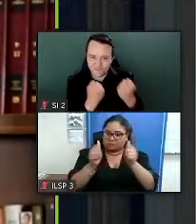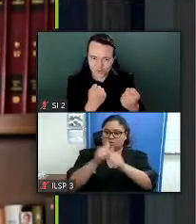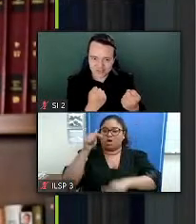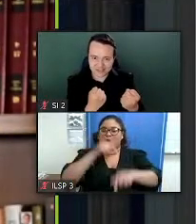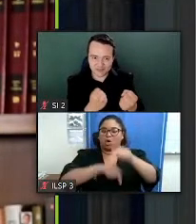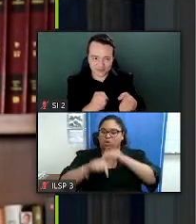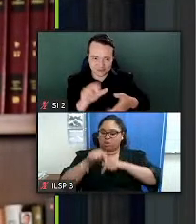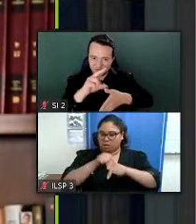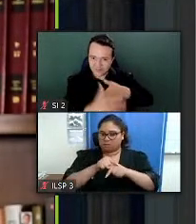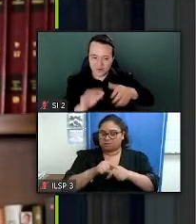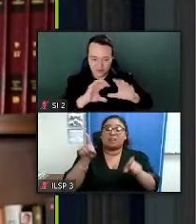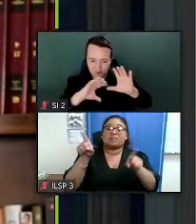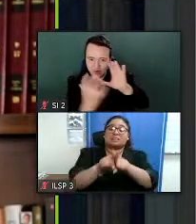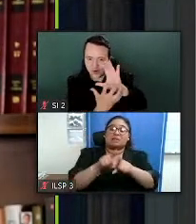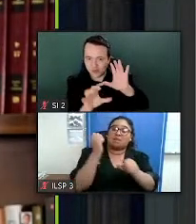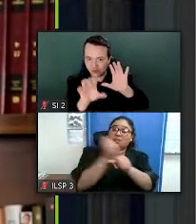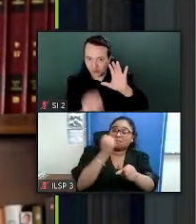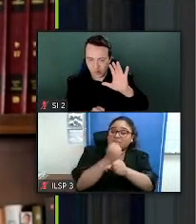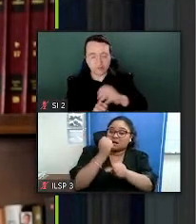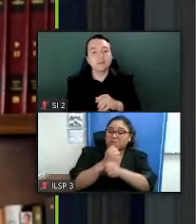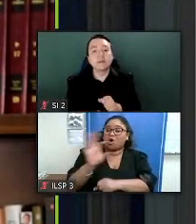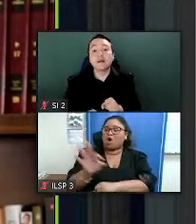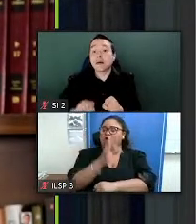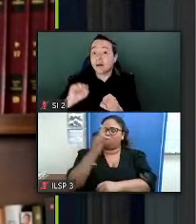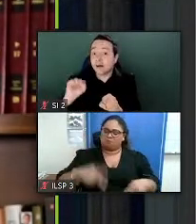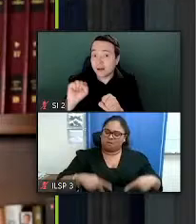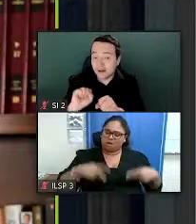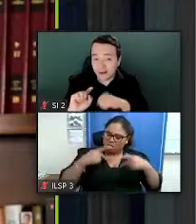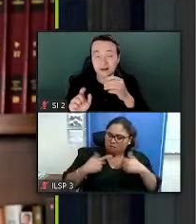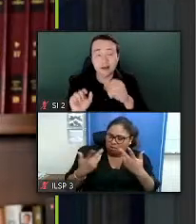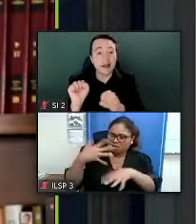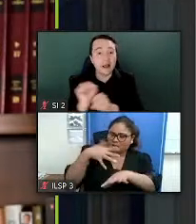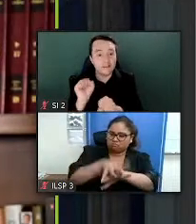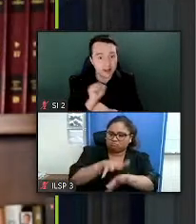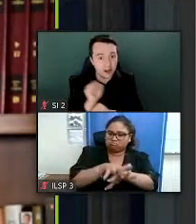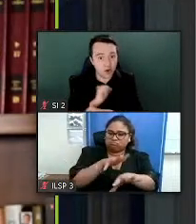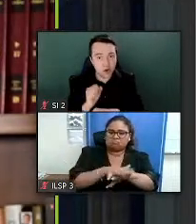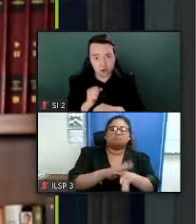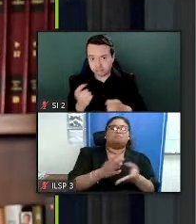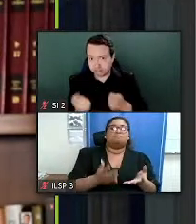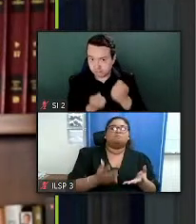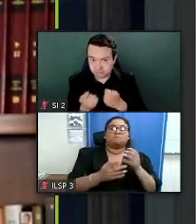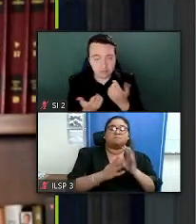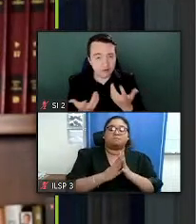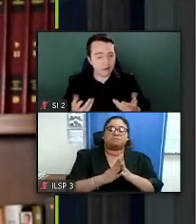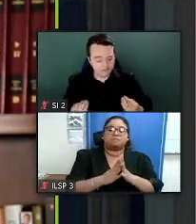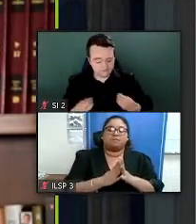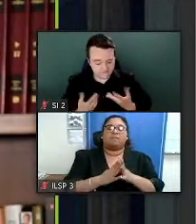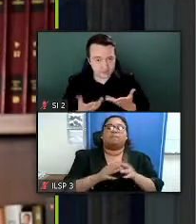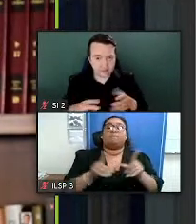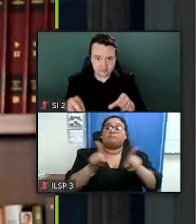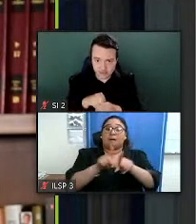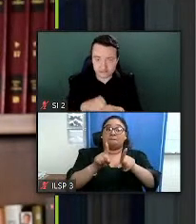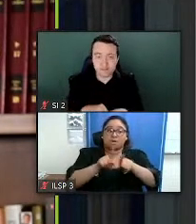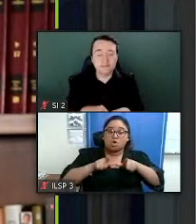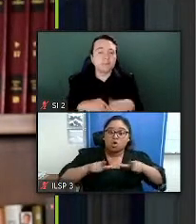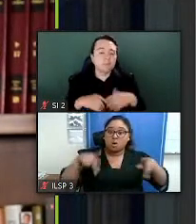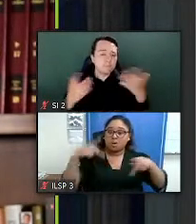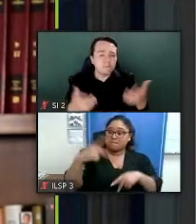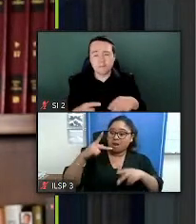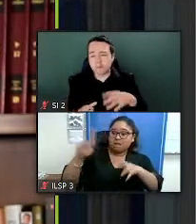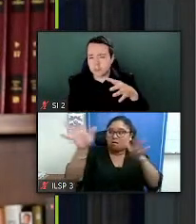persons with disabilities in the global south inclusive employment and livelihoods inclusion